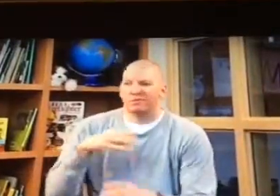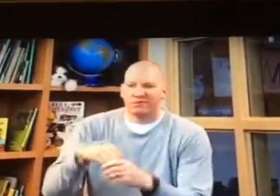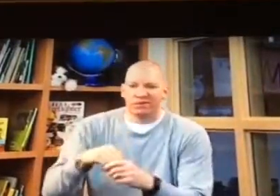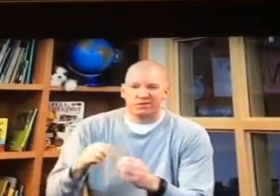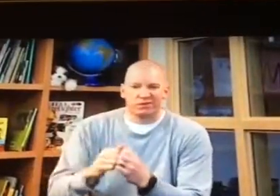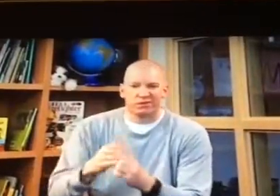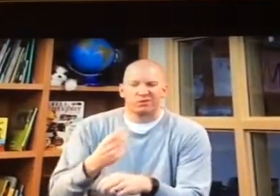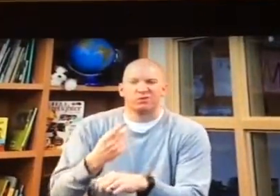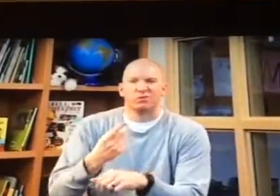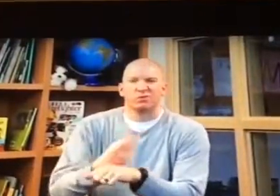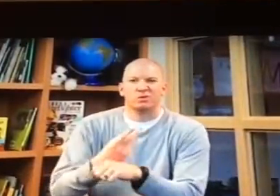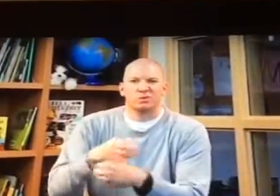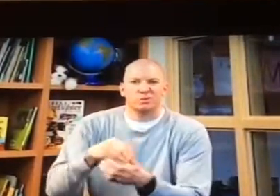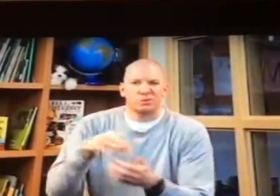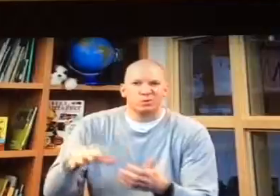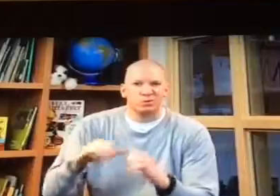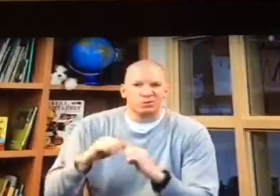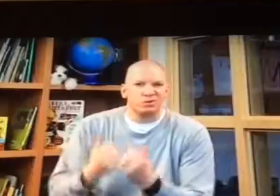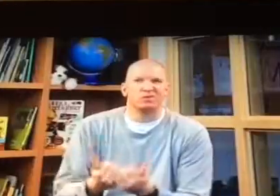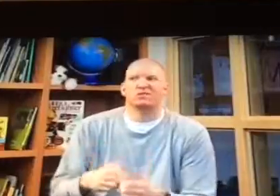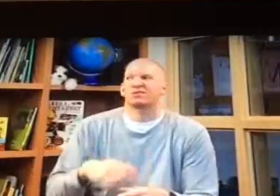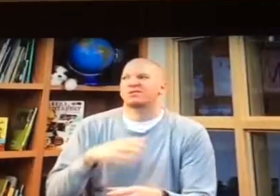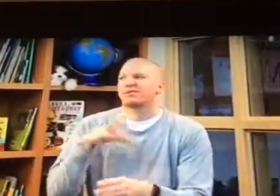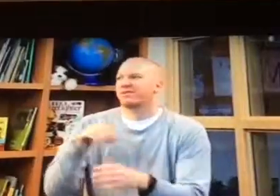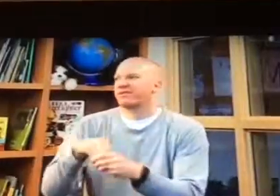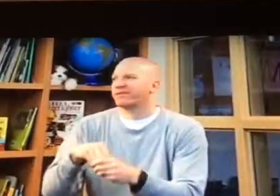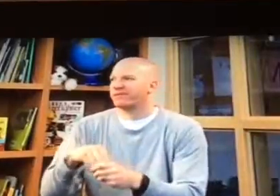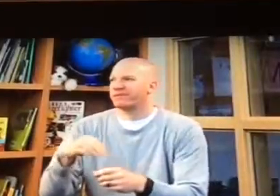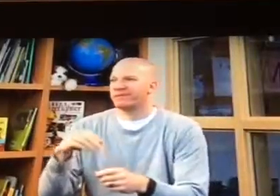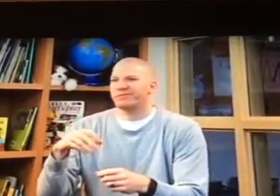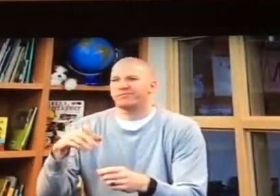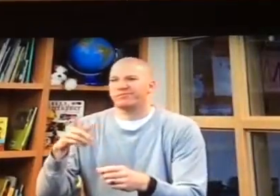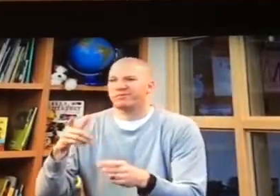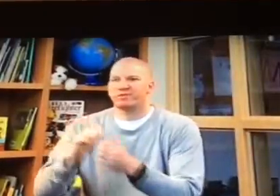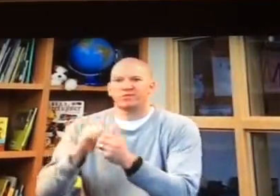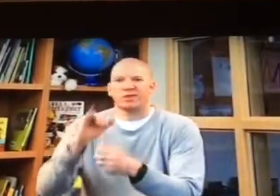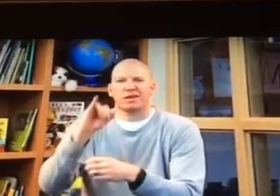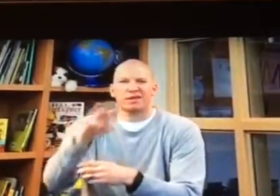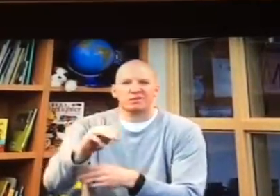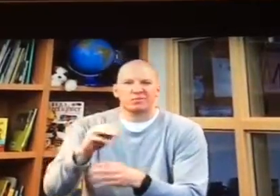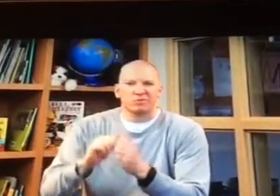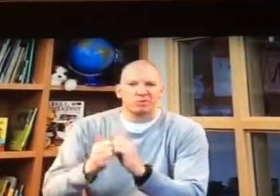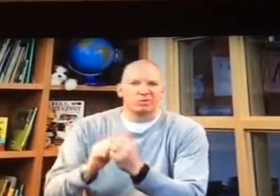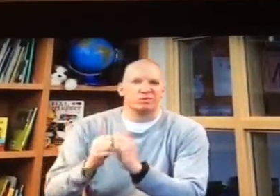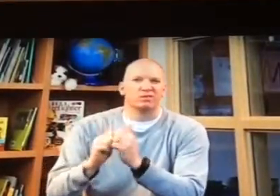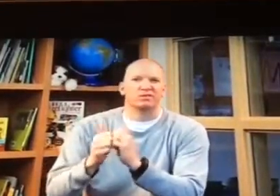language. I got involved with um, different agencies